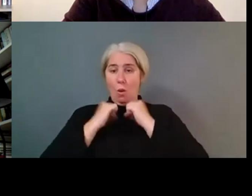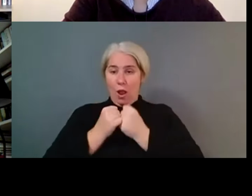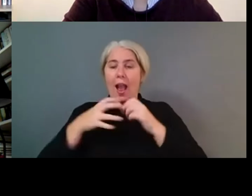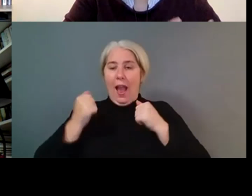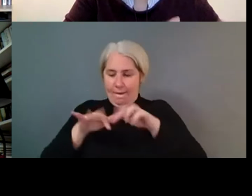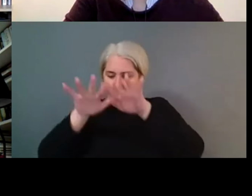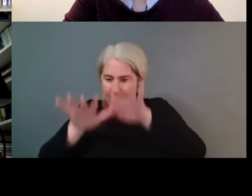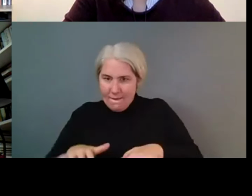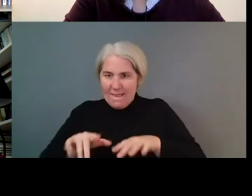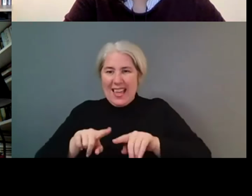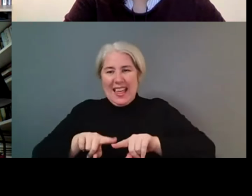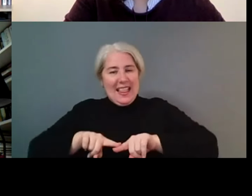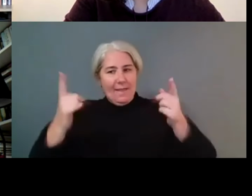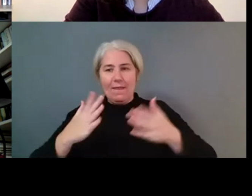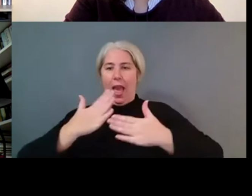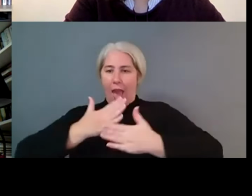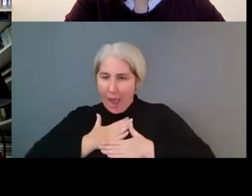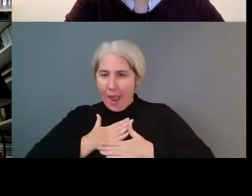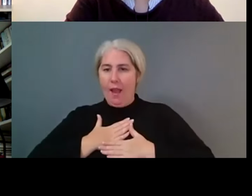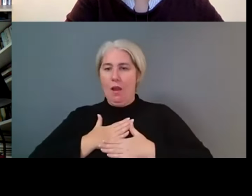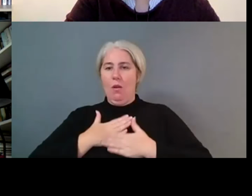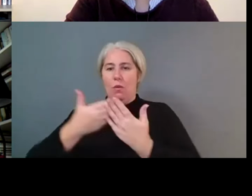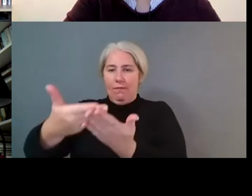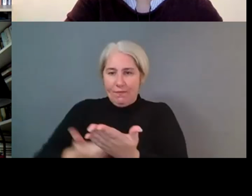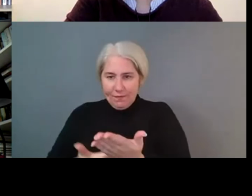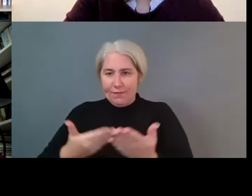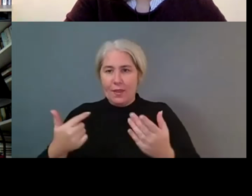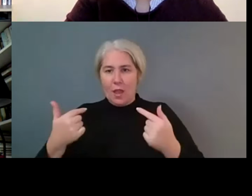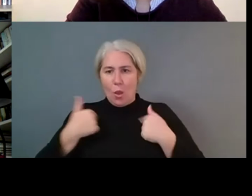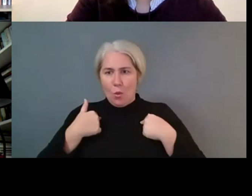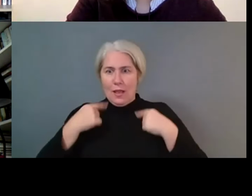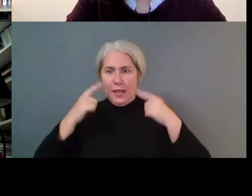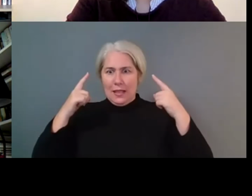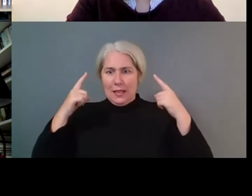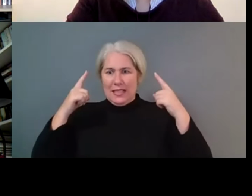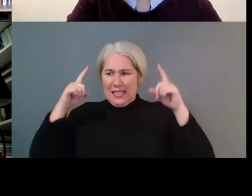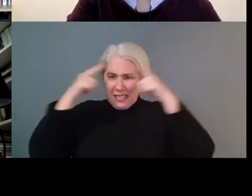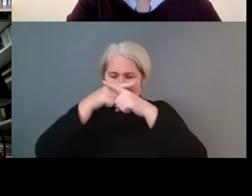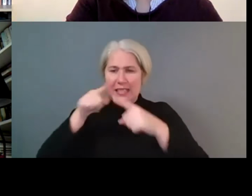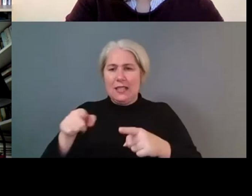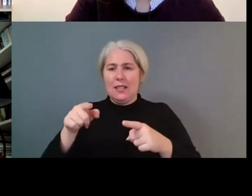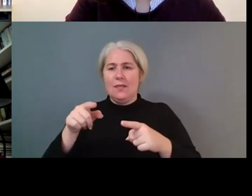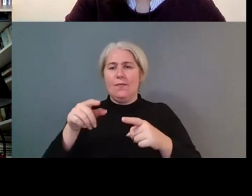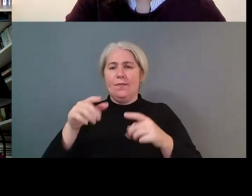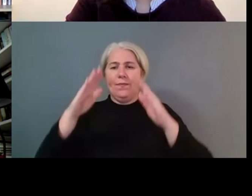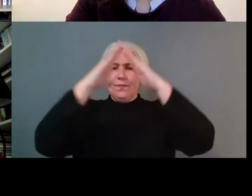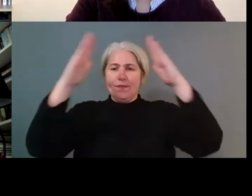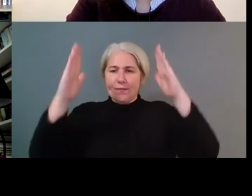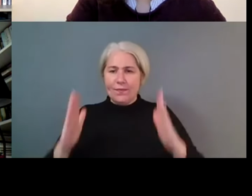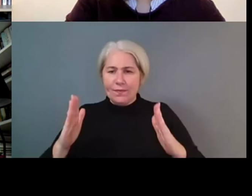that are of particular concern for our organization, such as deinstitutionalization,